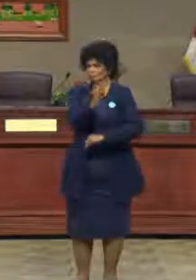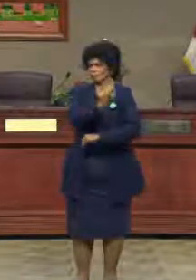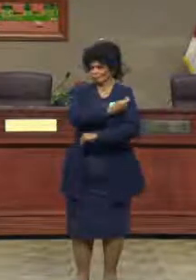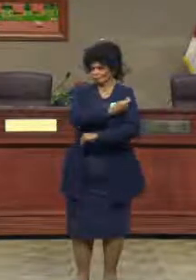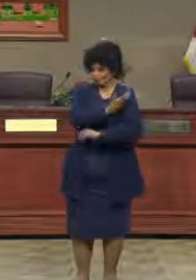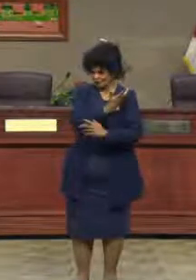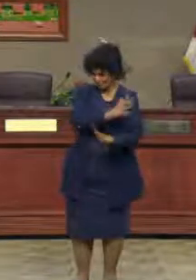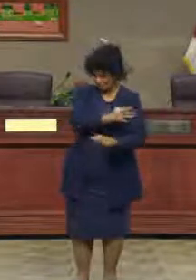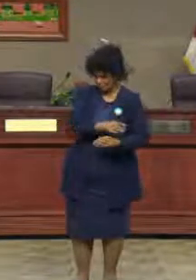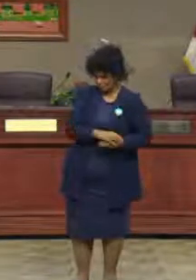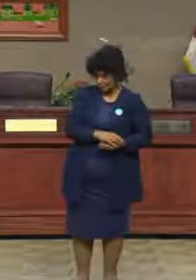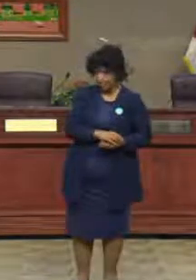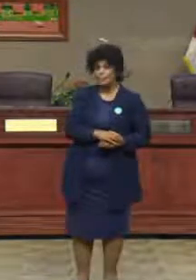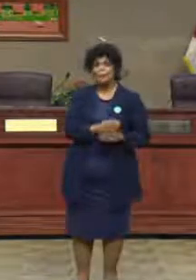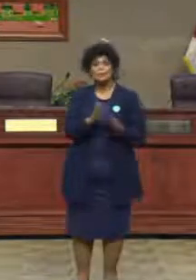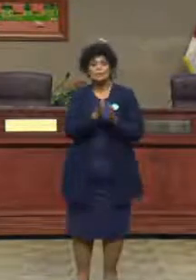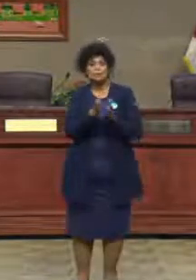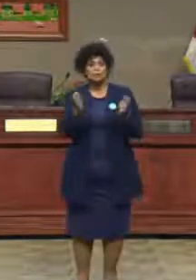And overall,